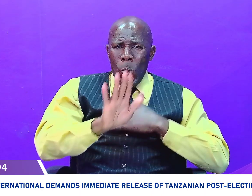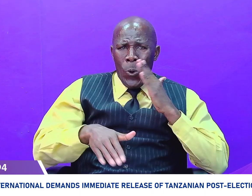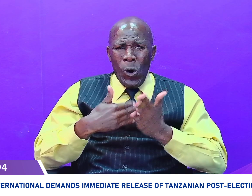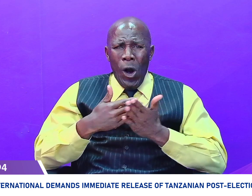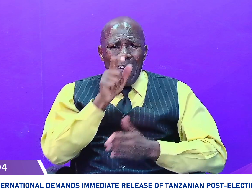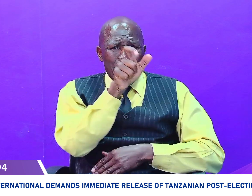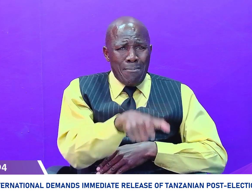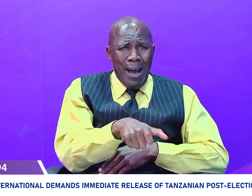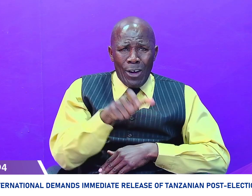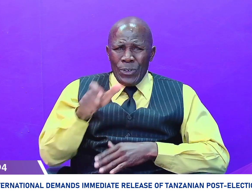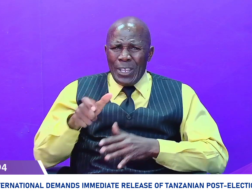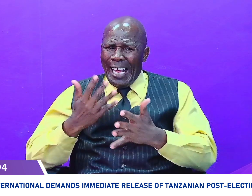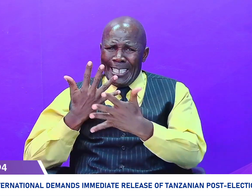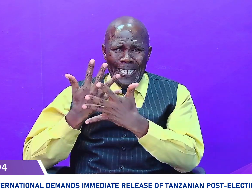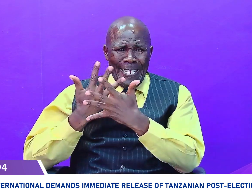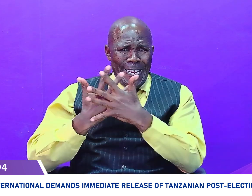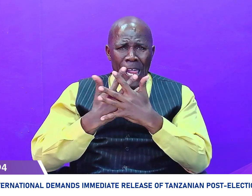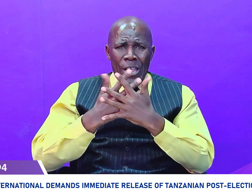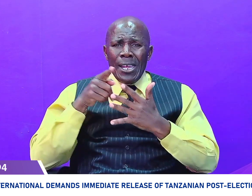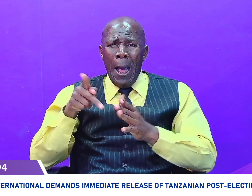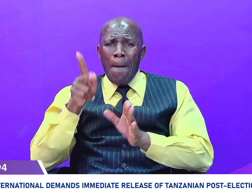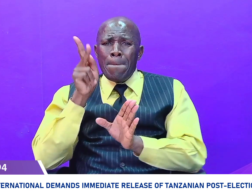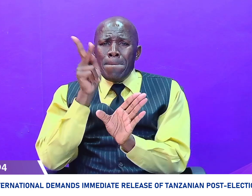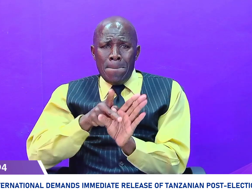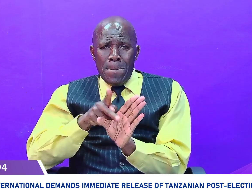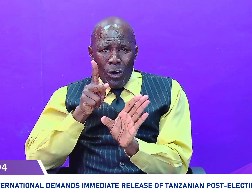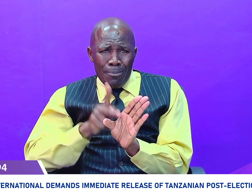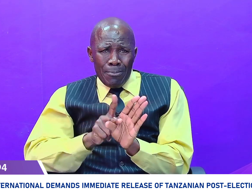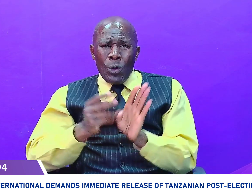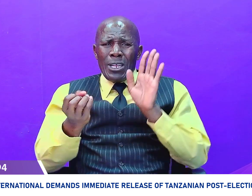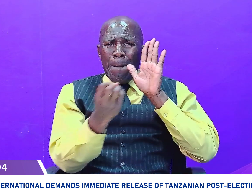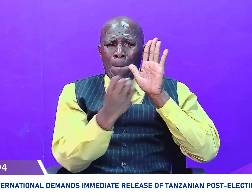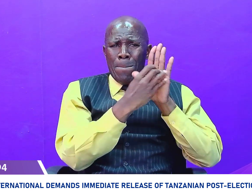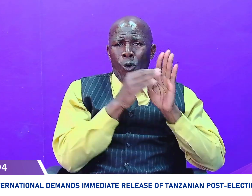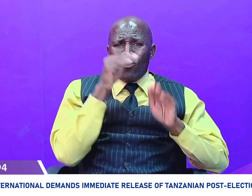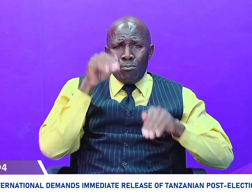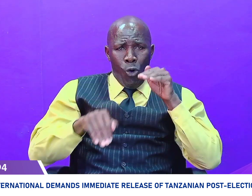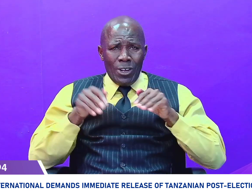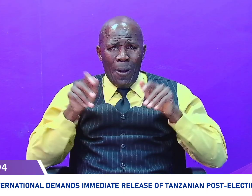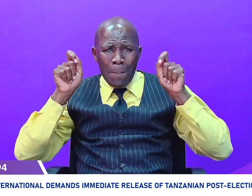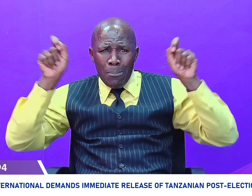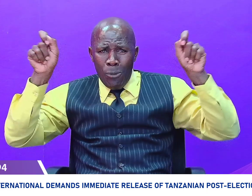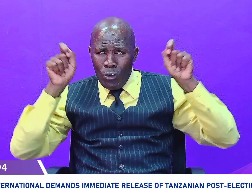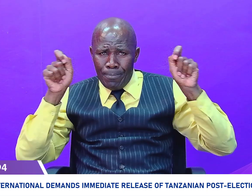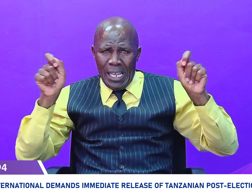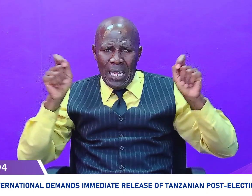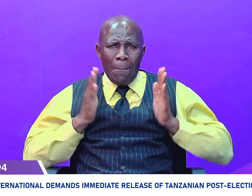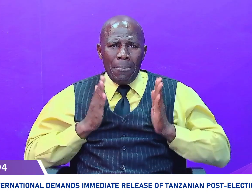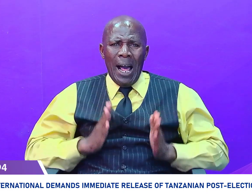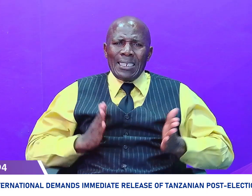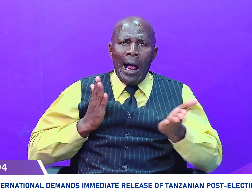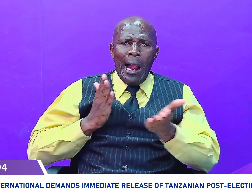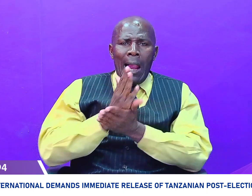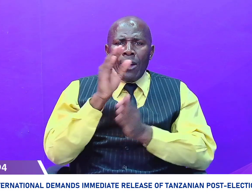and unconditional release of all individuals arrested for participating in post-election protests.